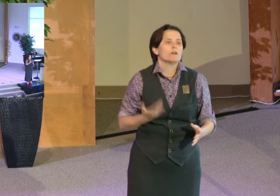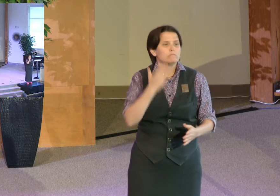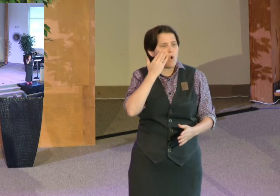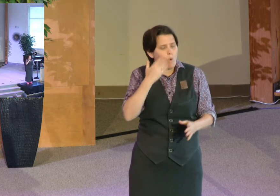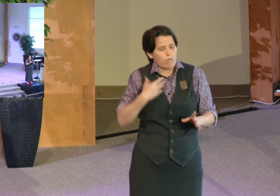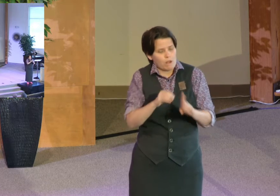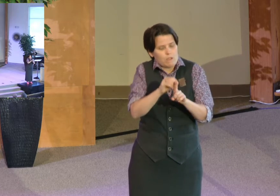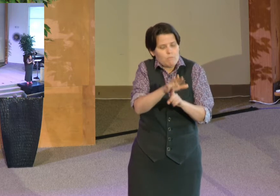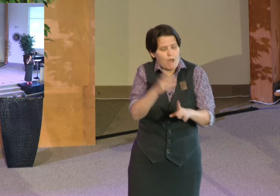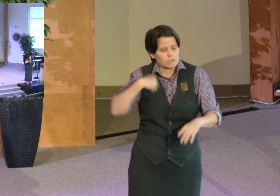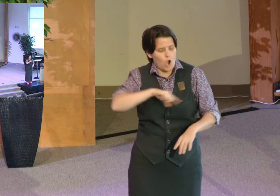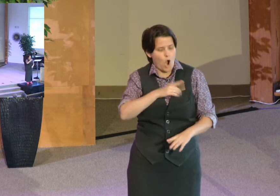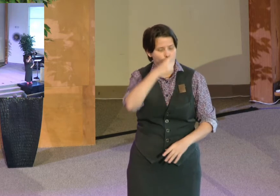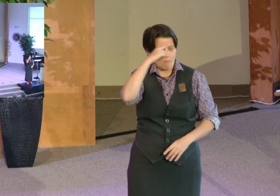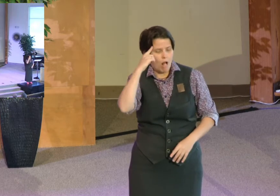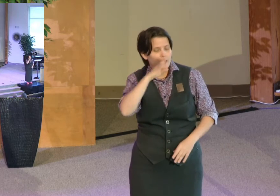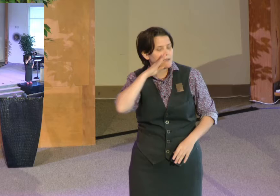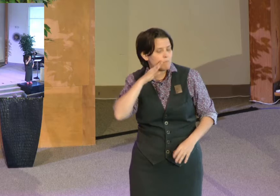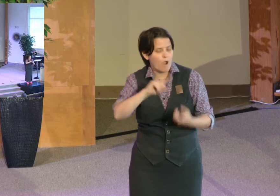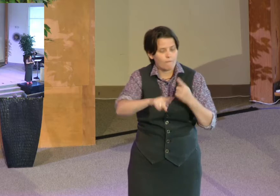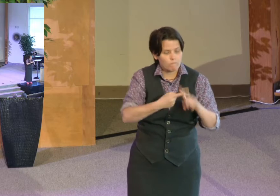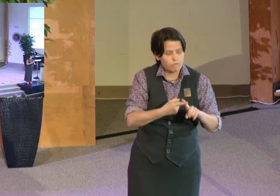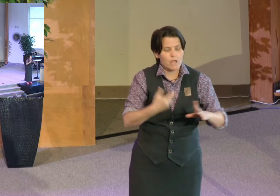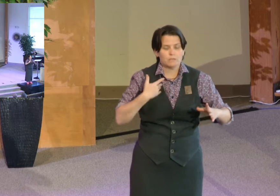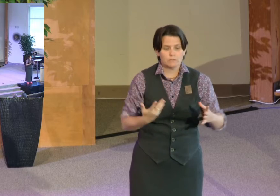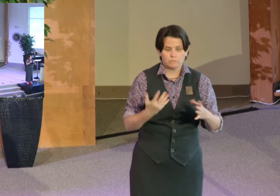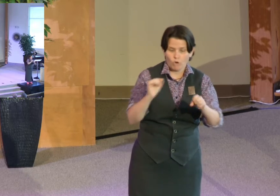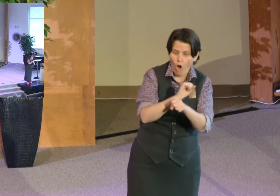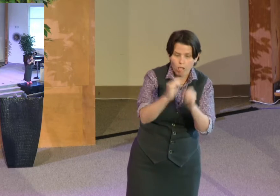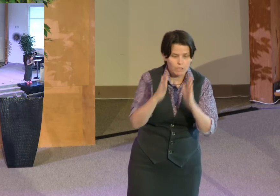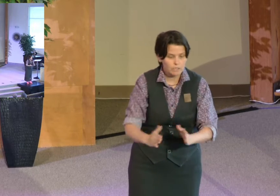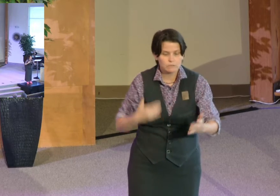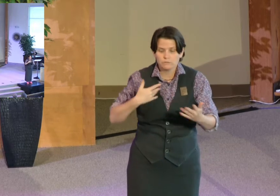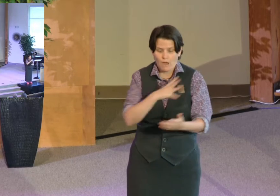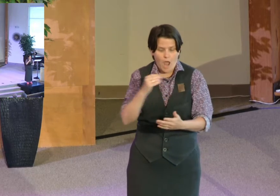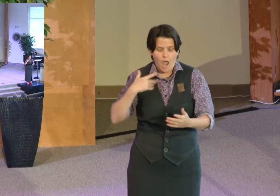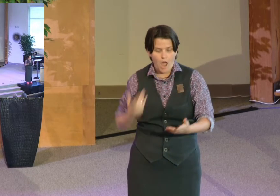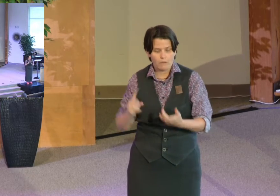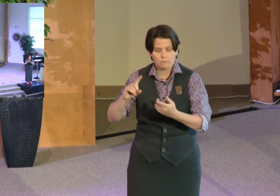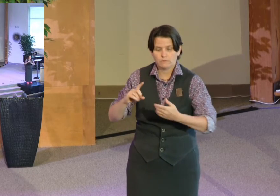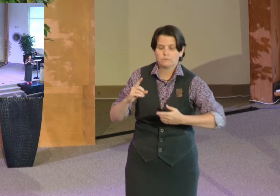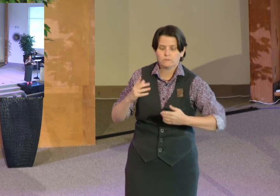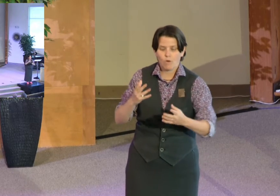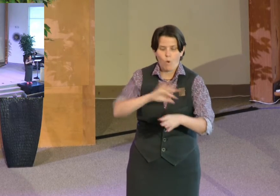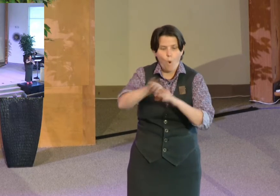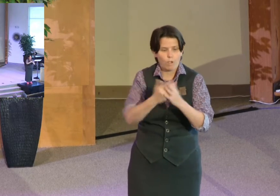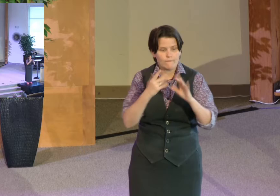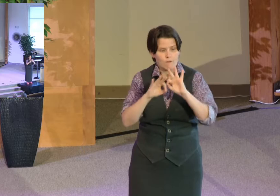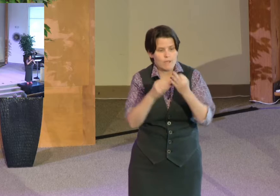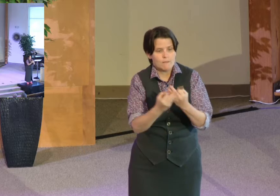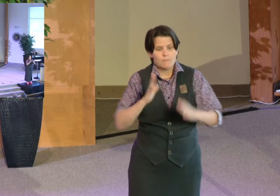students, employees, and patrons, both past and present. We commit to eradicating any and all